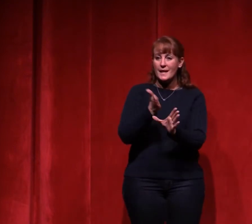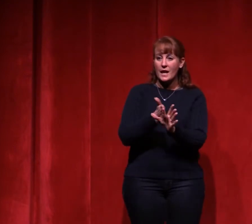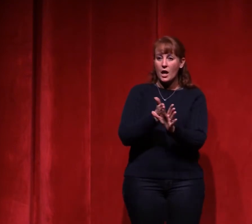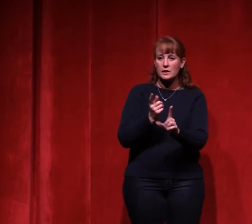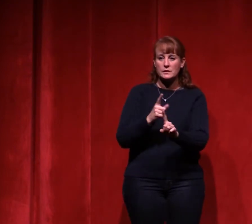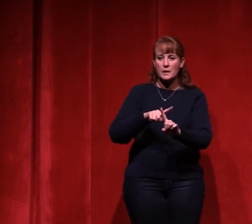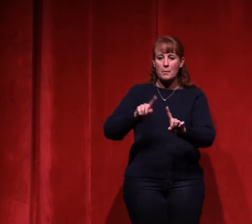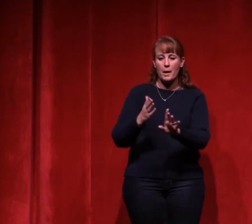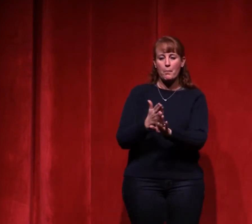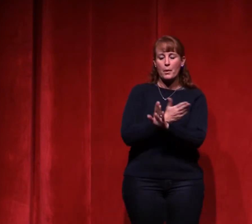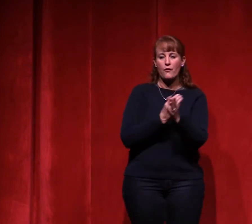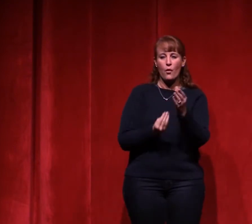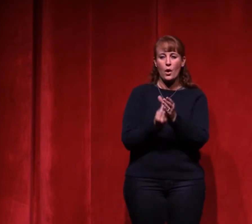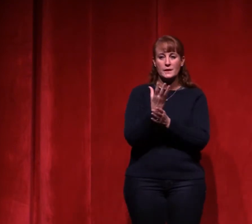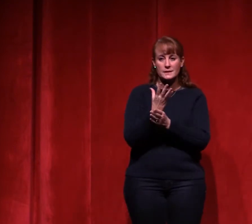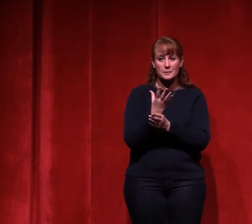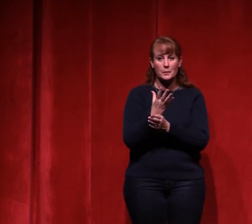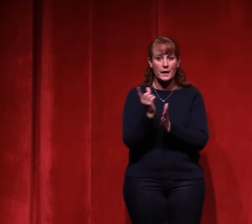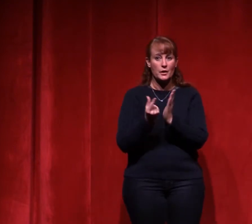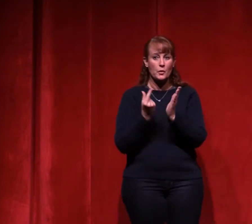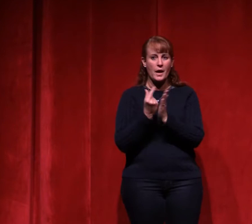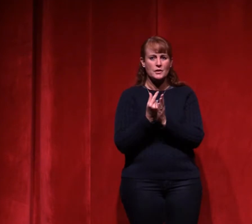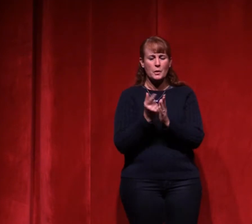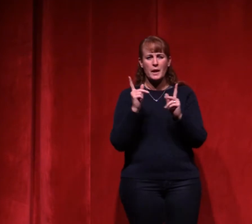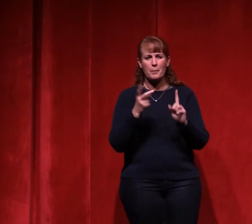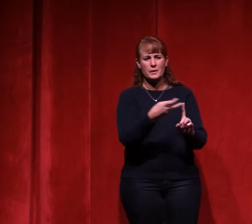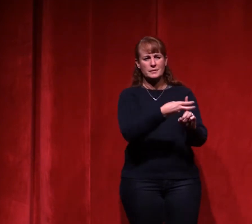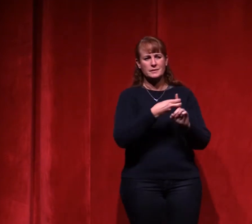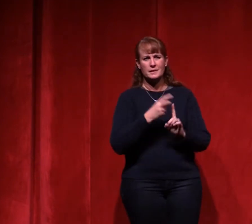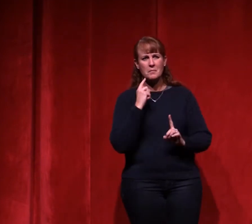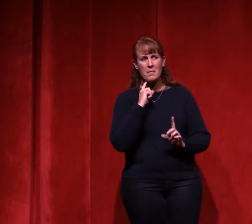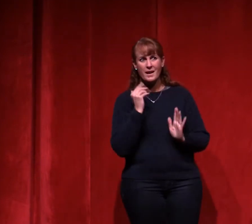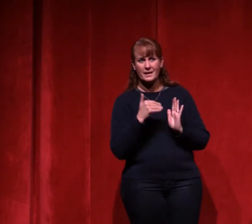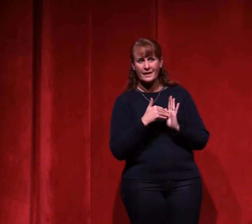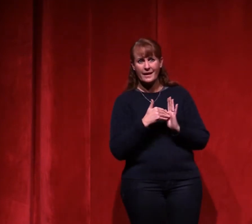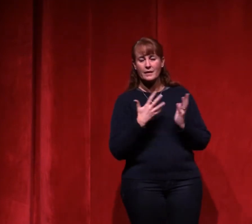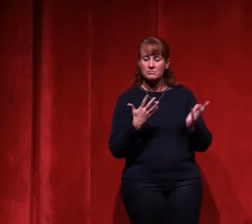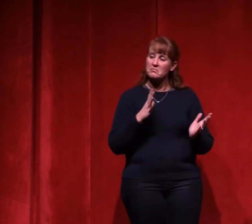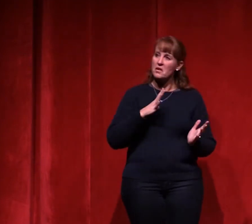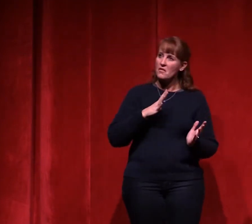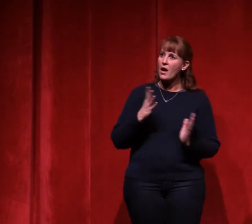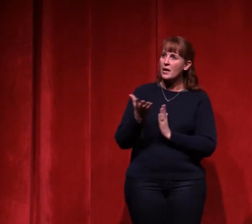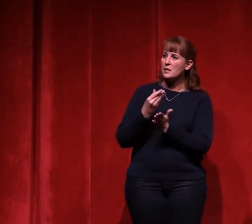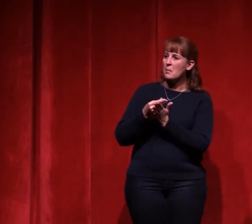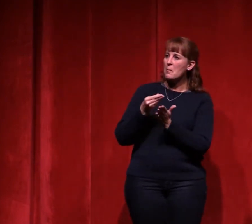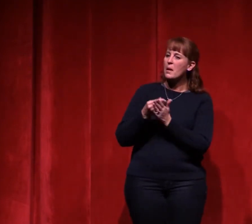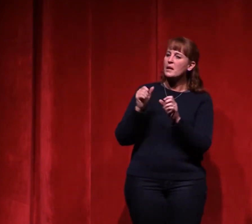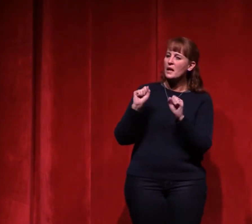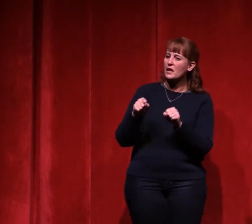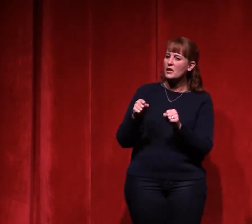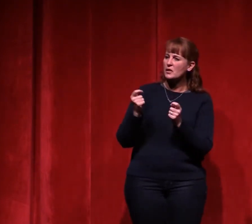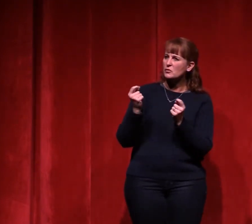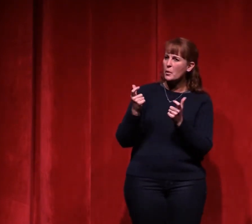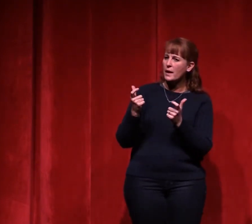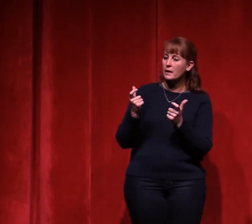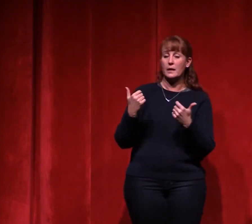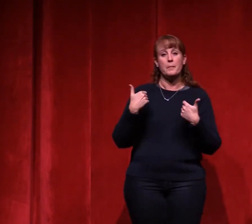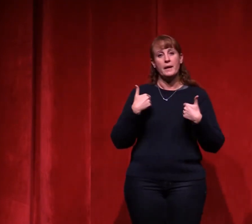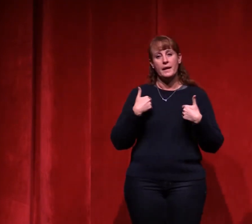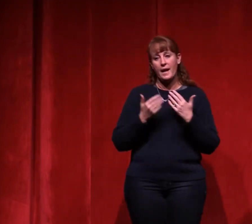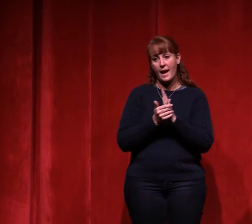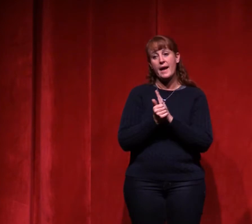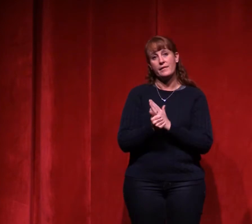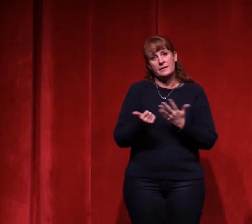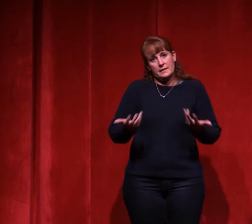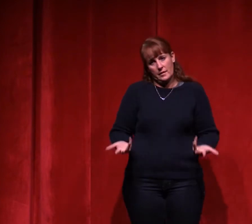I graduated, I was scouted to model again. And I figured that modeling could be a great way to make some money in the short term. I mean, I possessed the skill